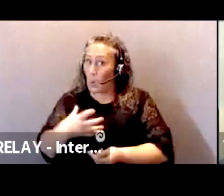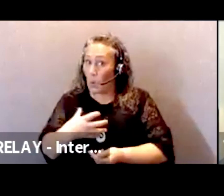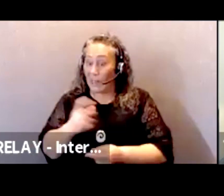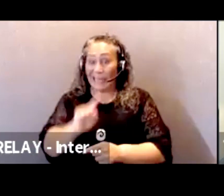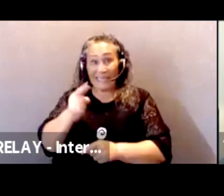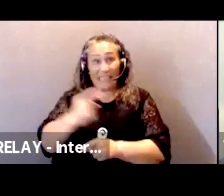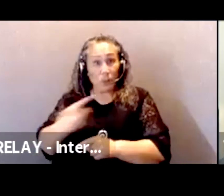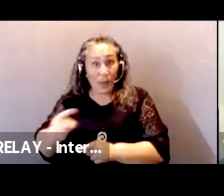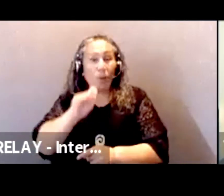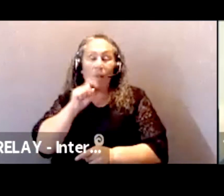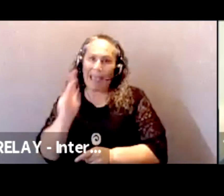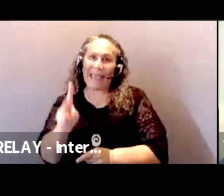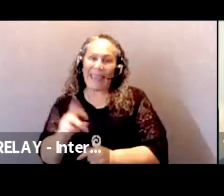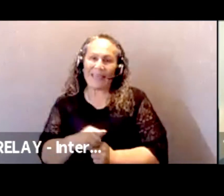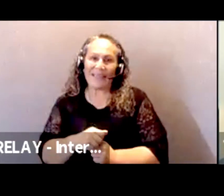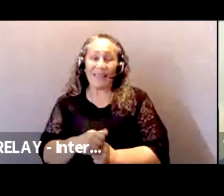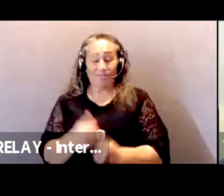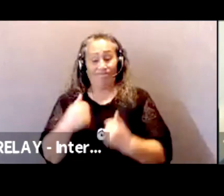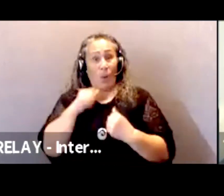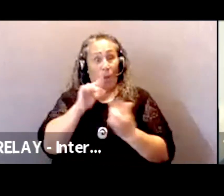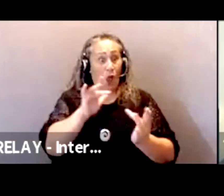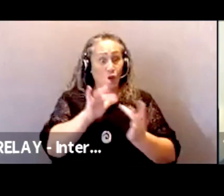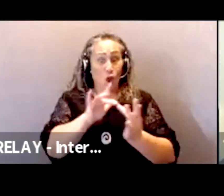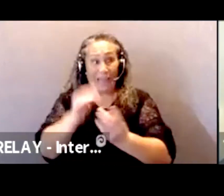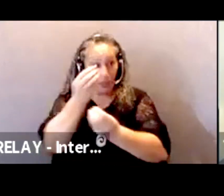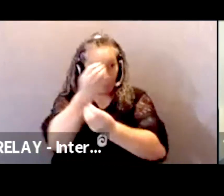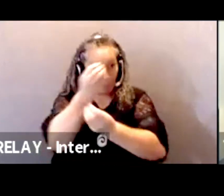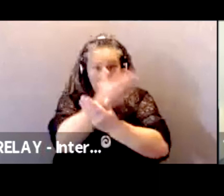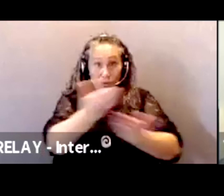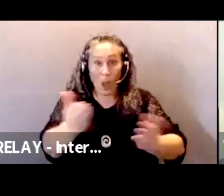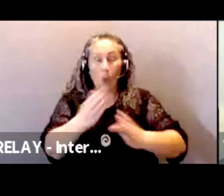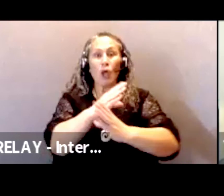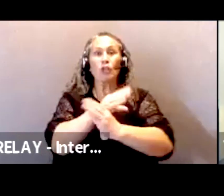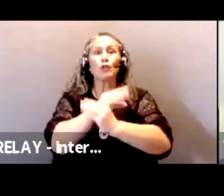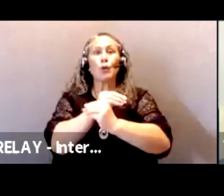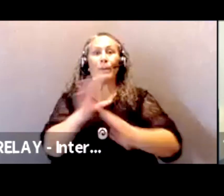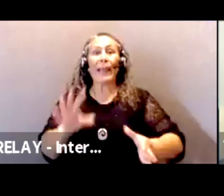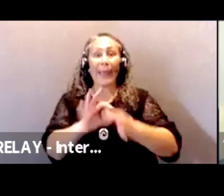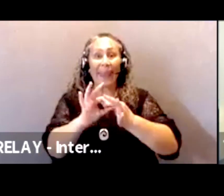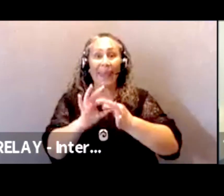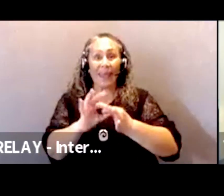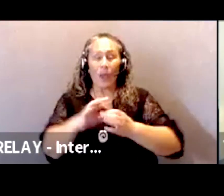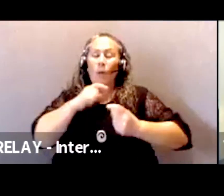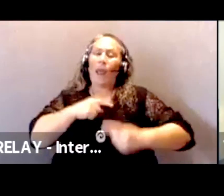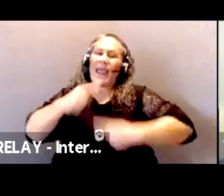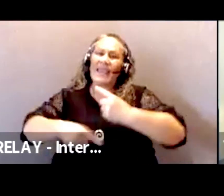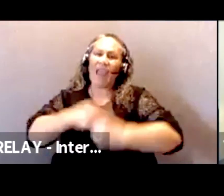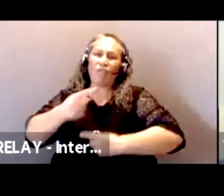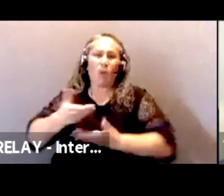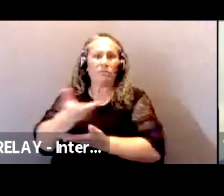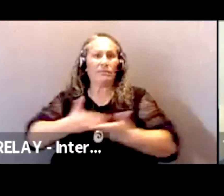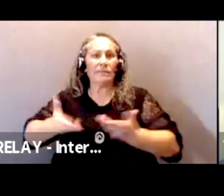week. We'll contact you to give you the Zoom invite, and we'll carry these conversations on with our